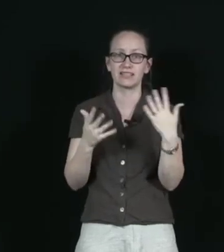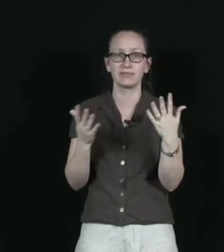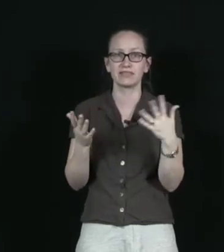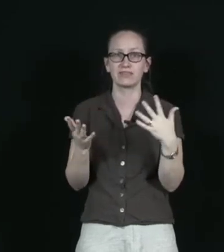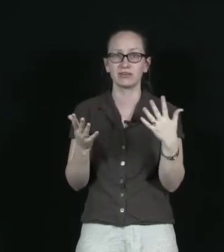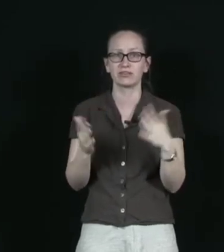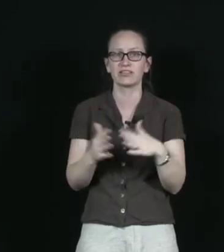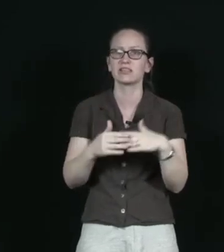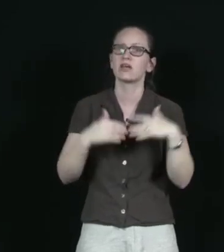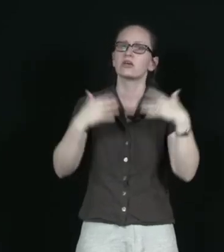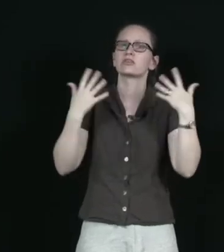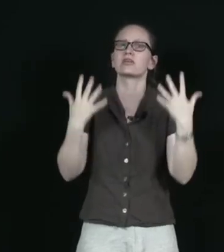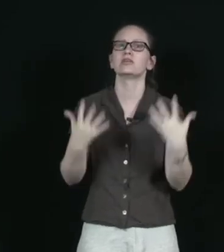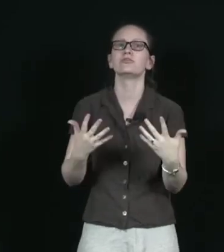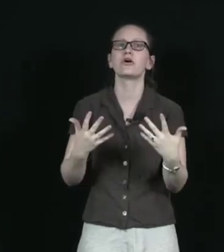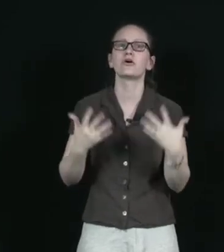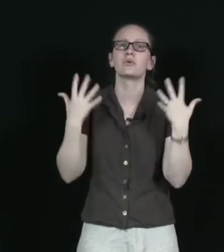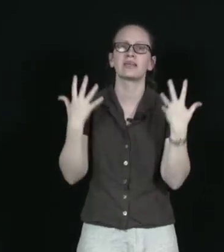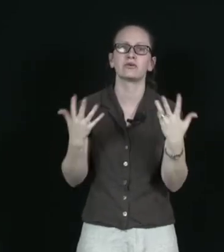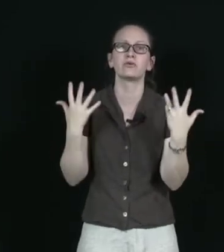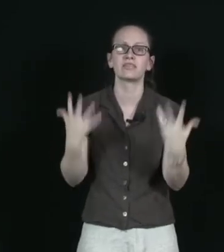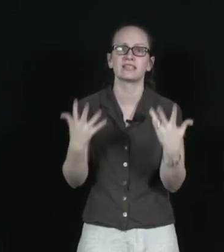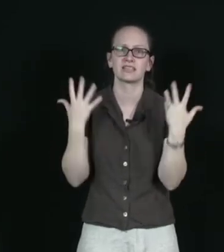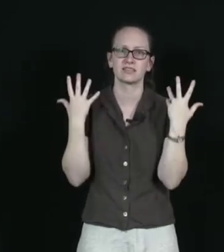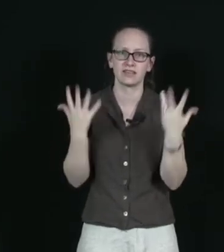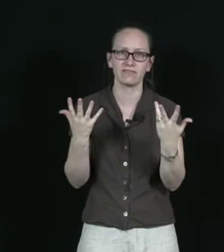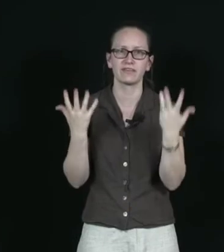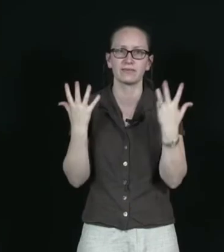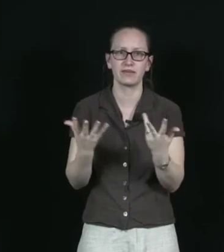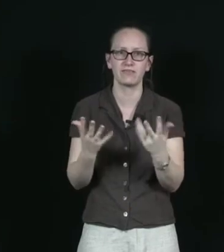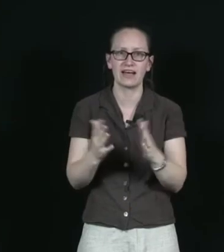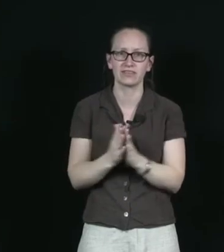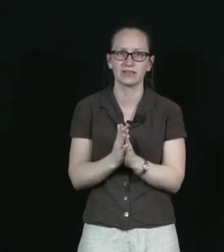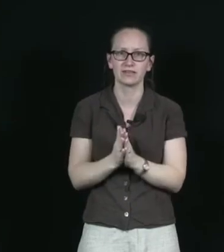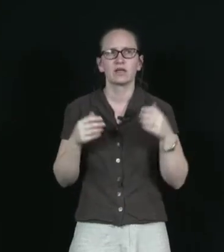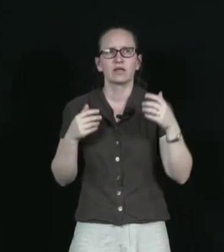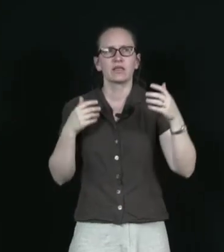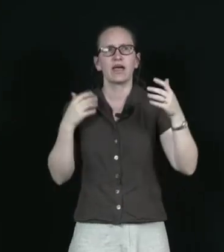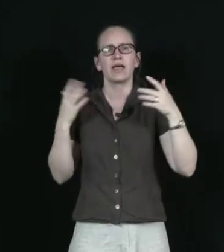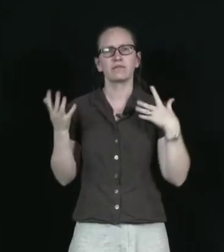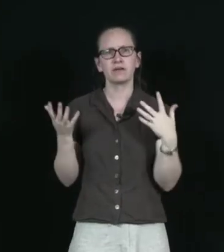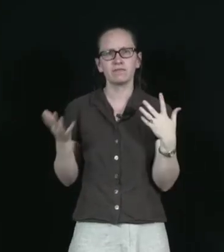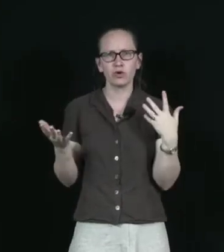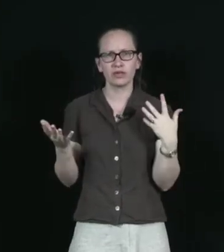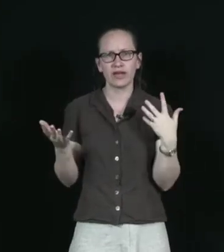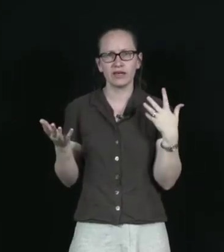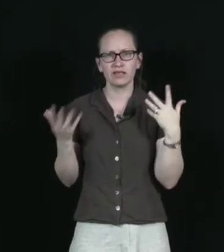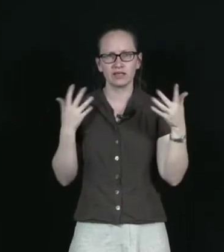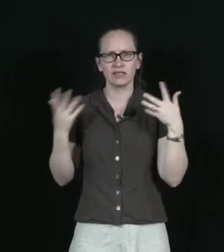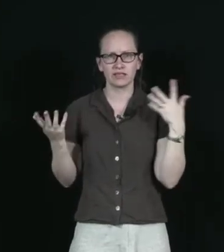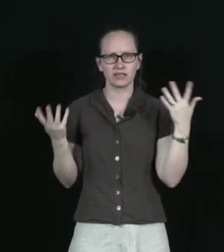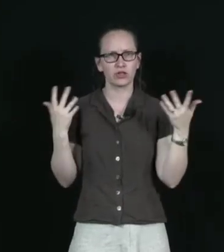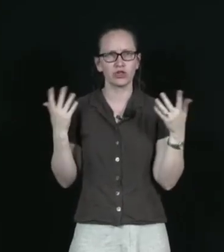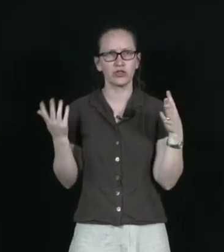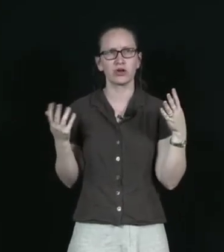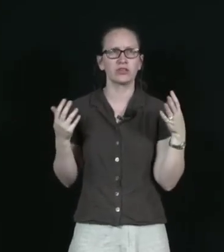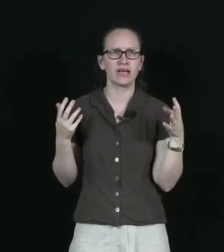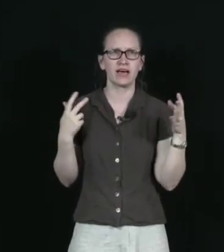similar difficulties, so that you know where all this stuff can be found. Now, every fortnight in this course you're going to have